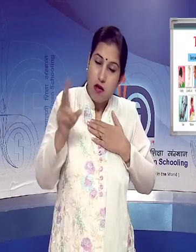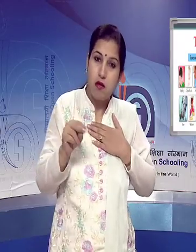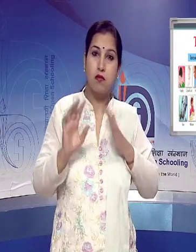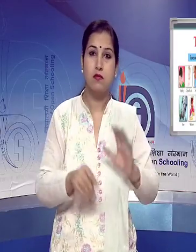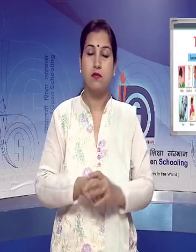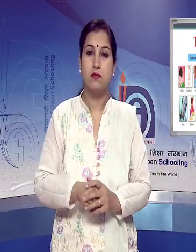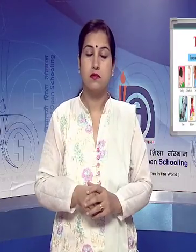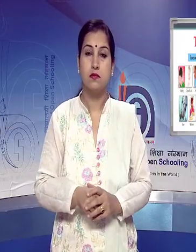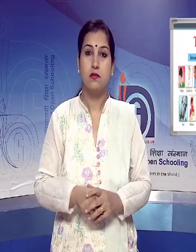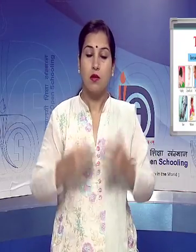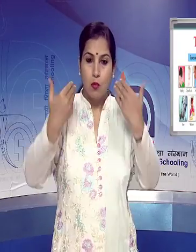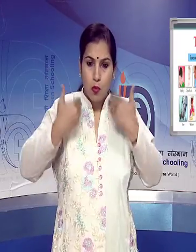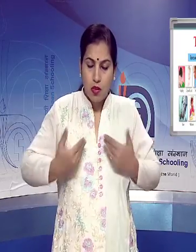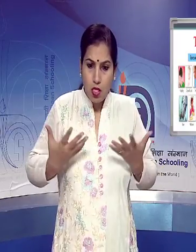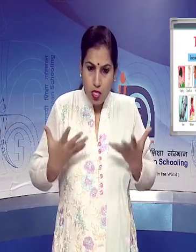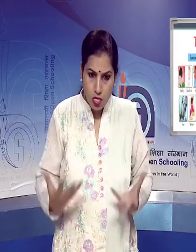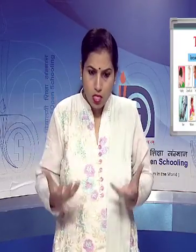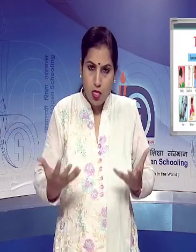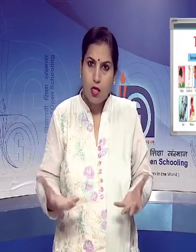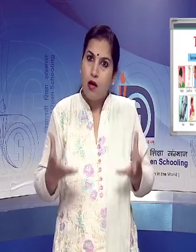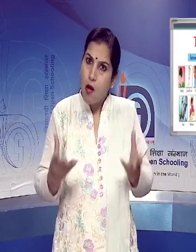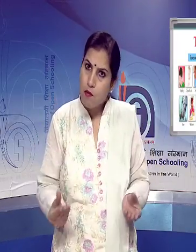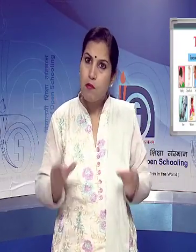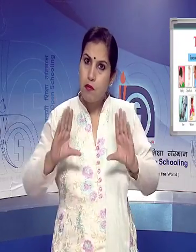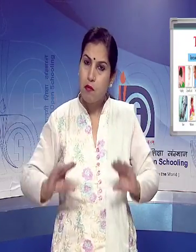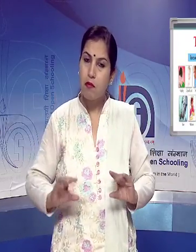loss of weight and appetite,